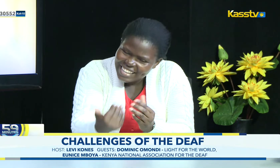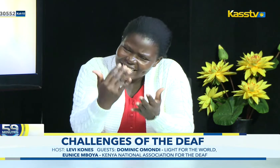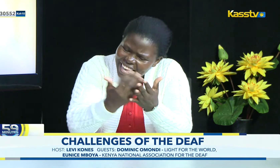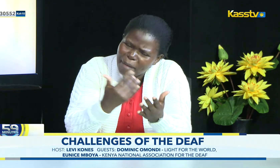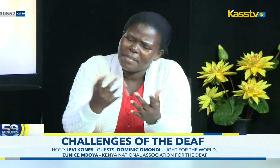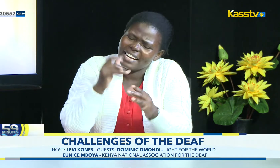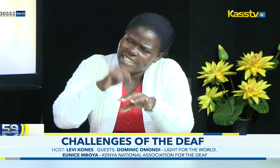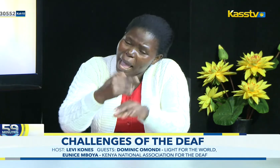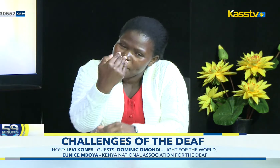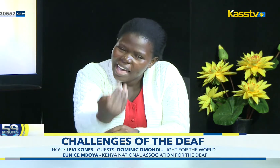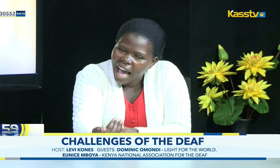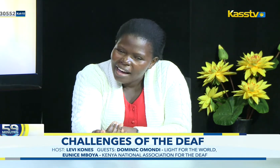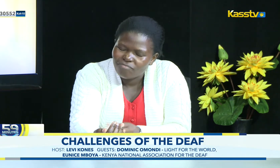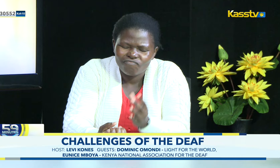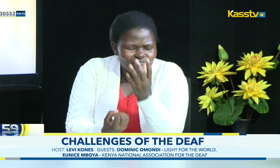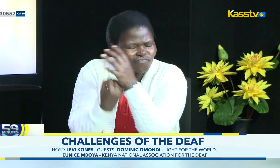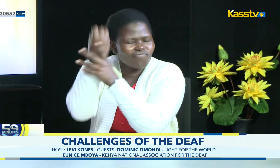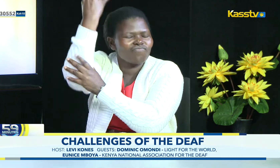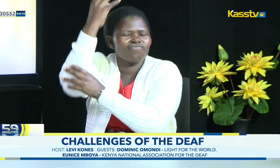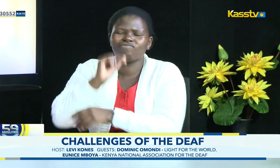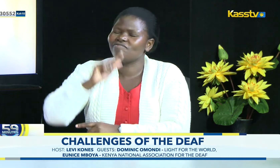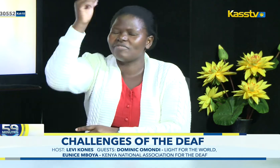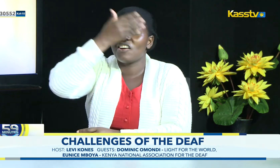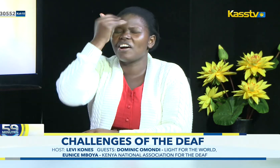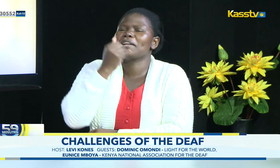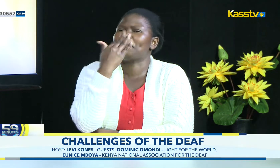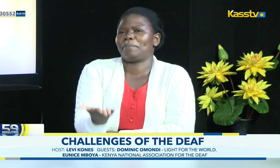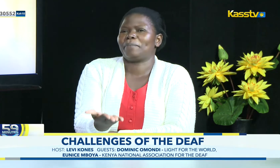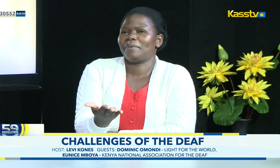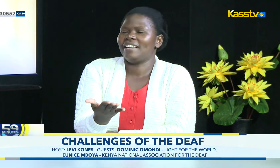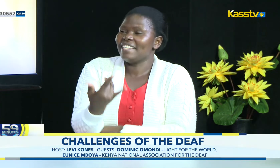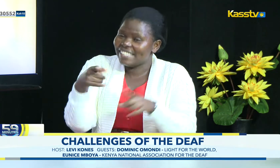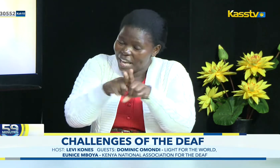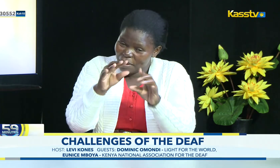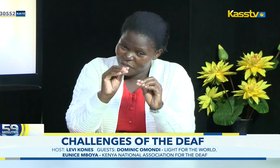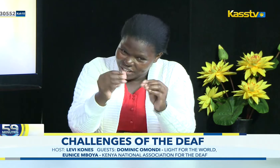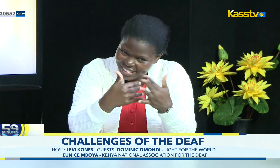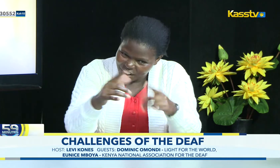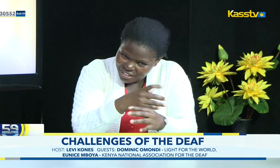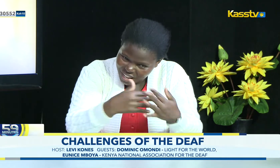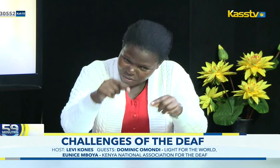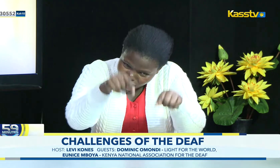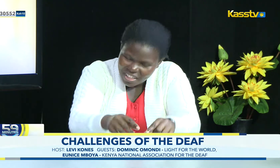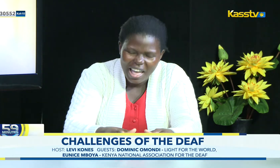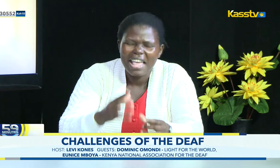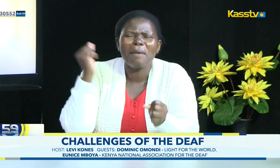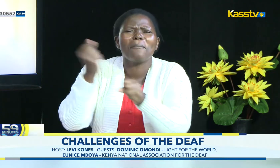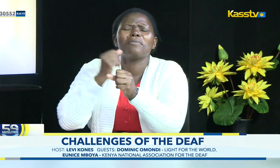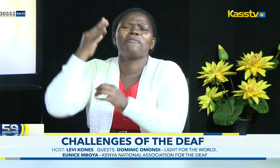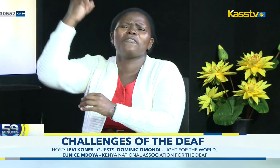foundation, then I can't participate fully. So if at a tender age we can focus on that, because we know whatever is